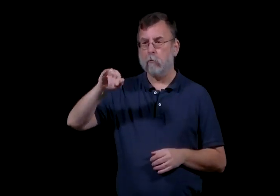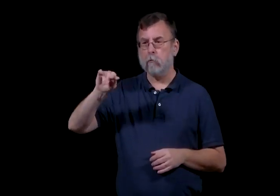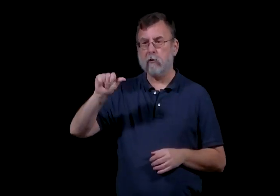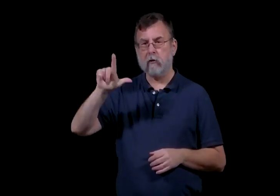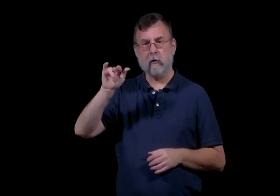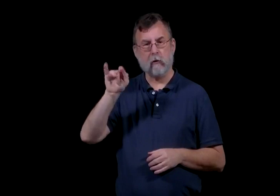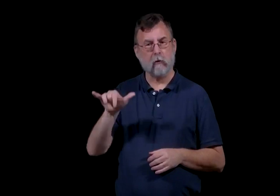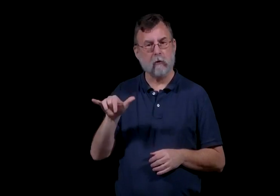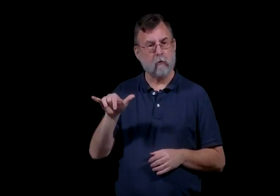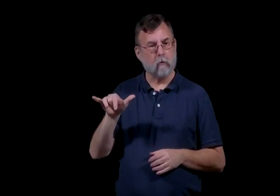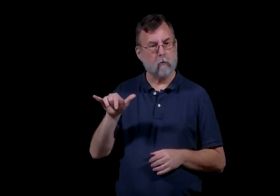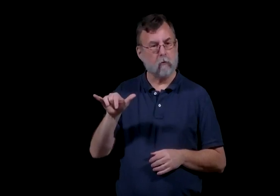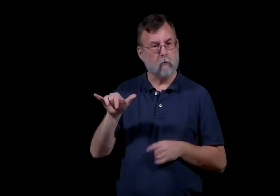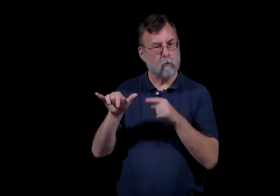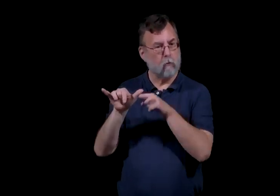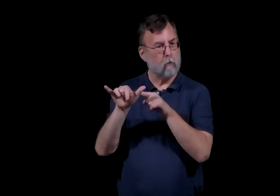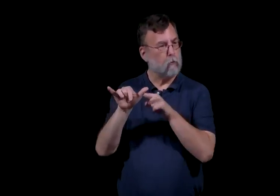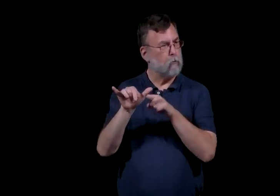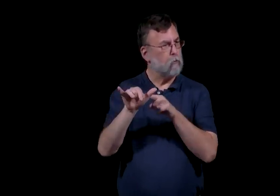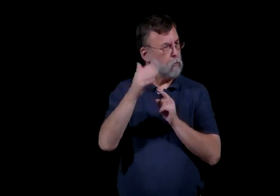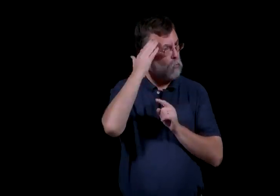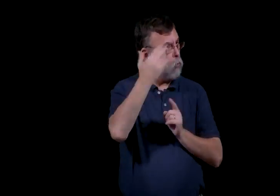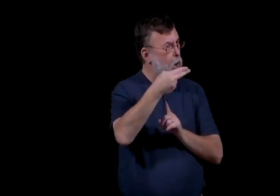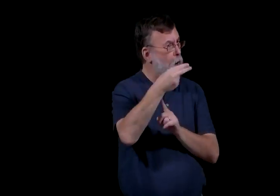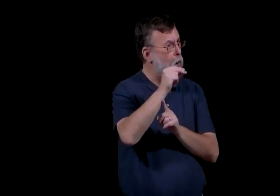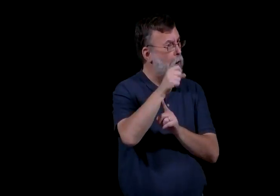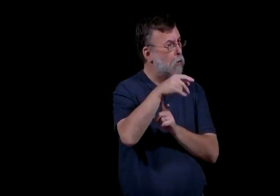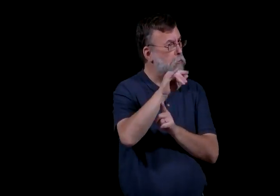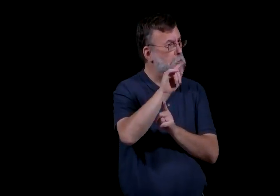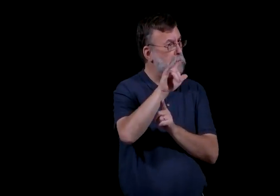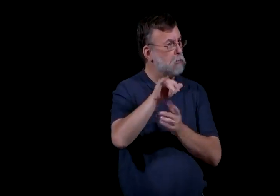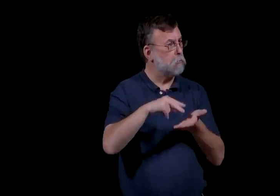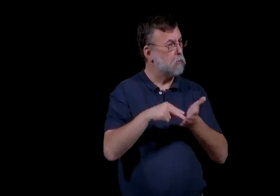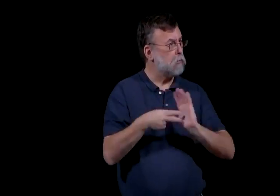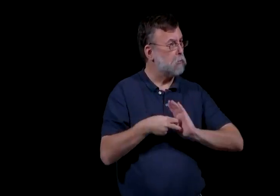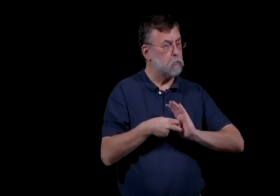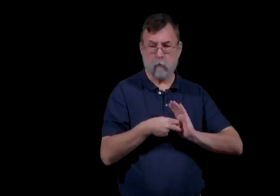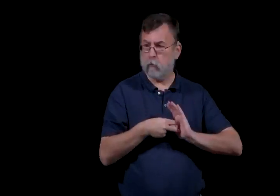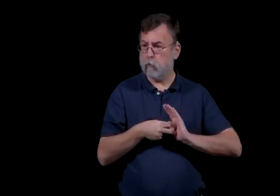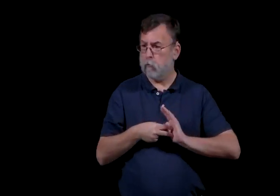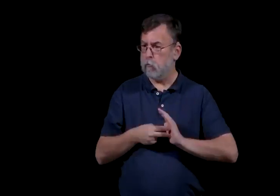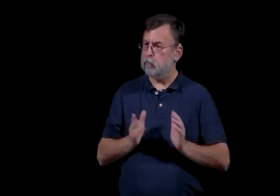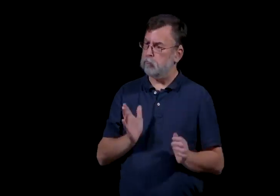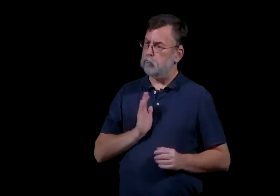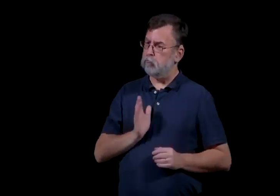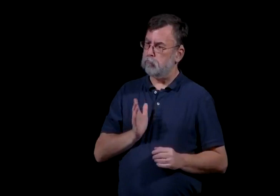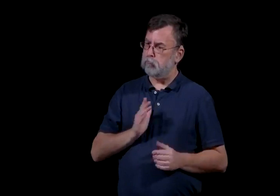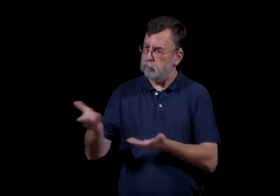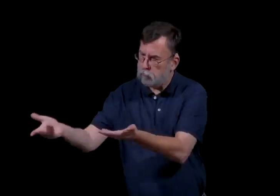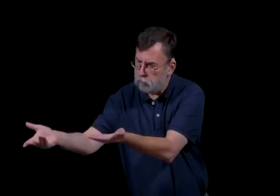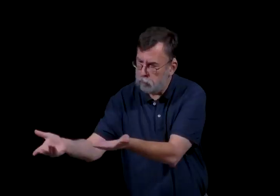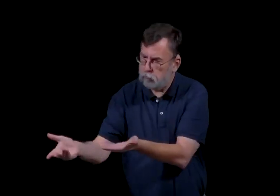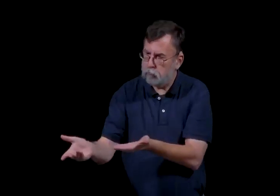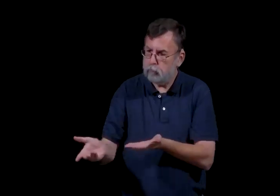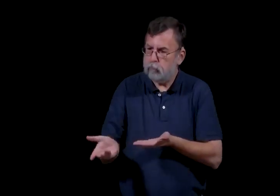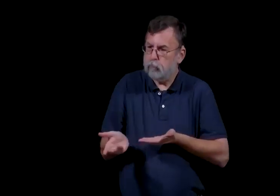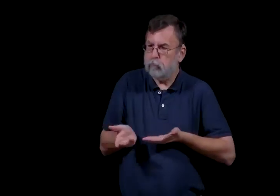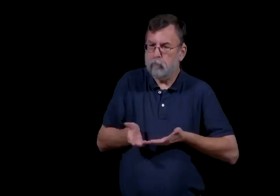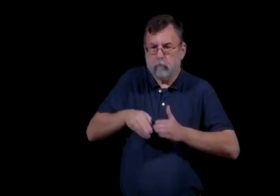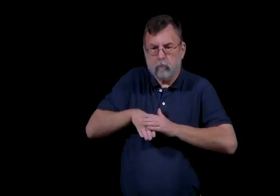and that's an action of hospitality. That shows hospitality. Does anybody know what that means? It